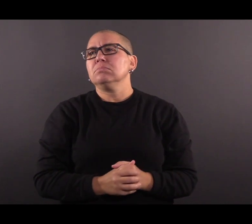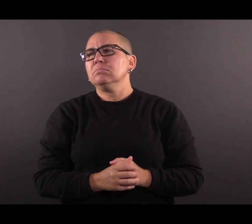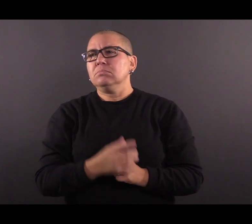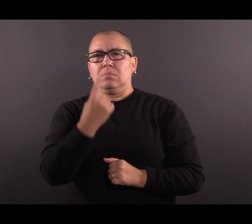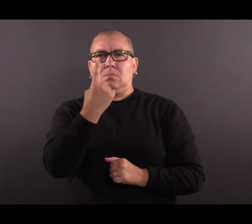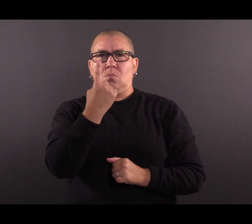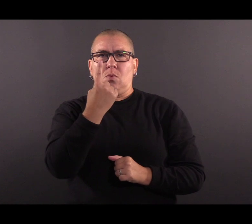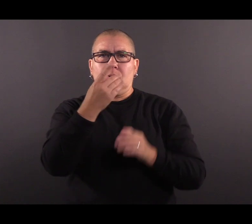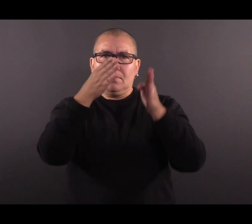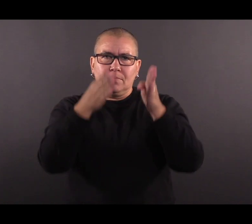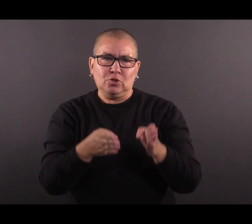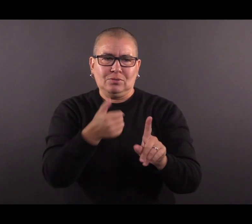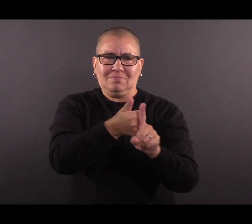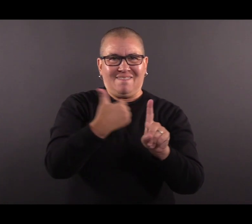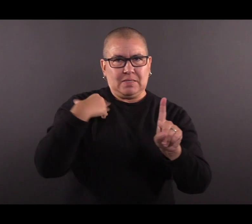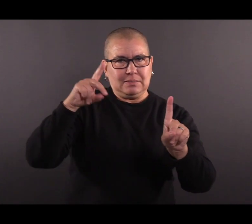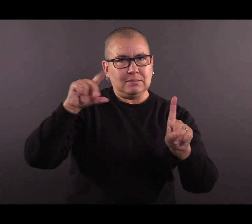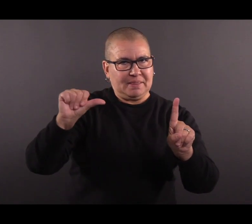has a disability.